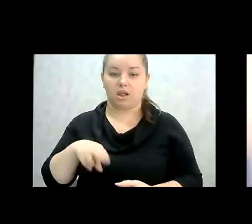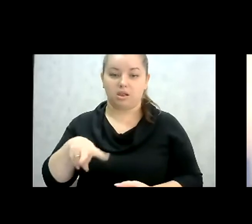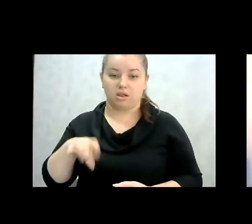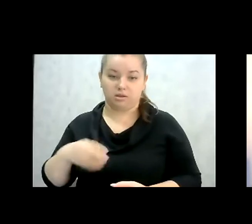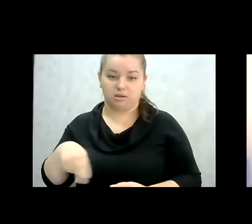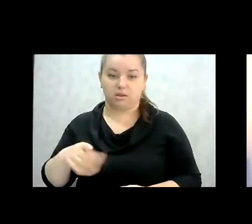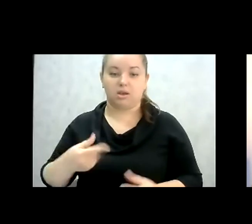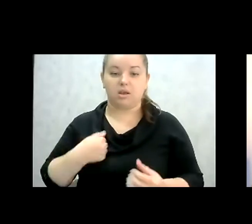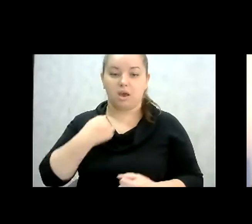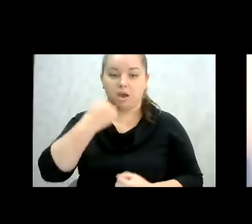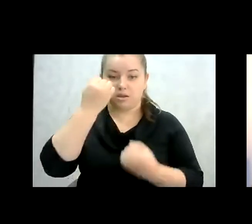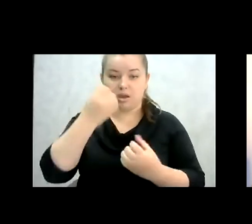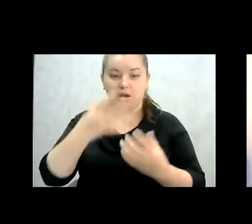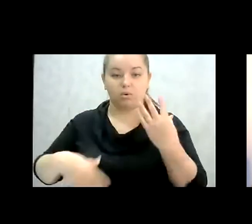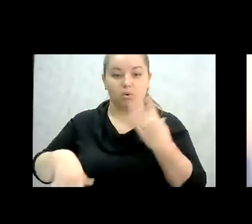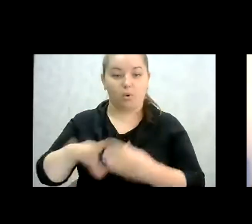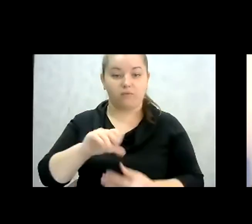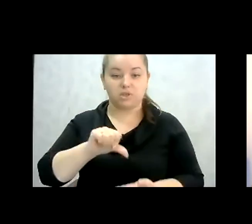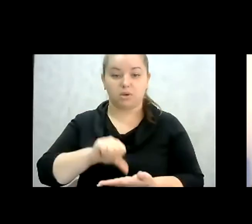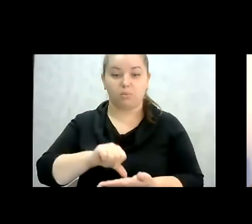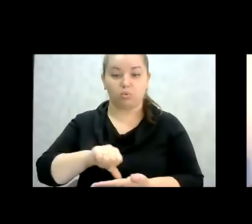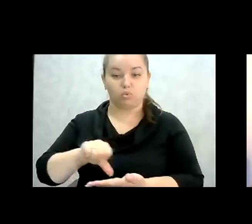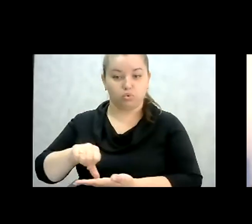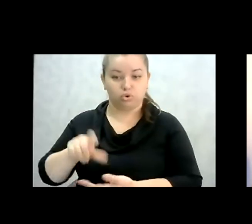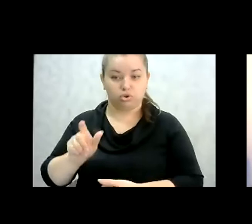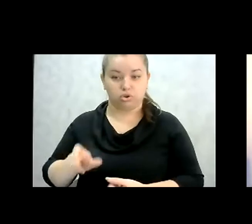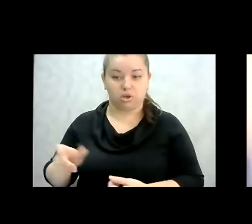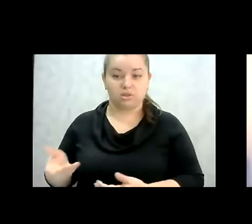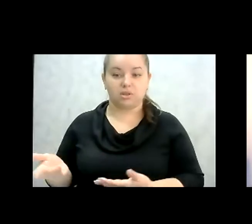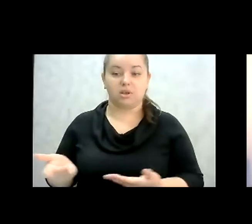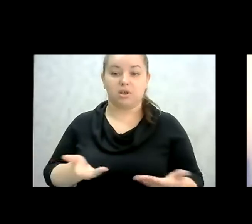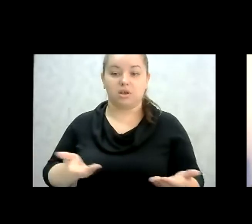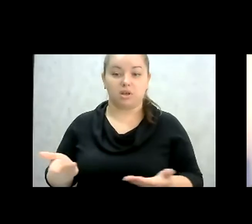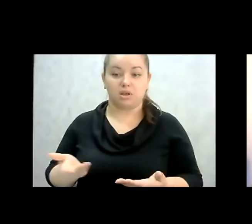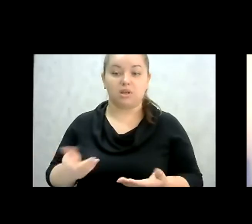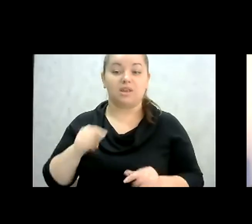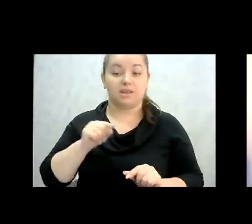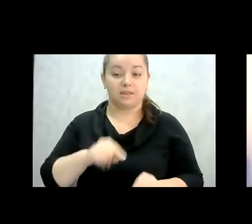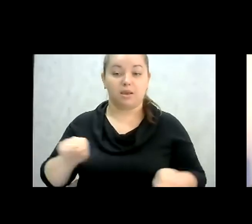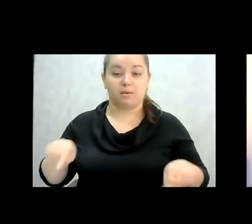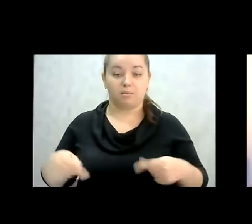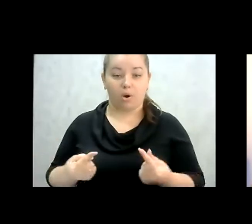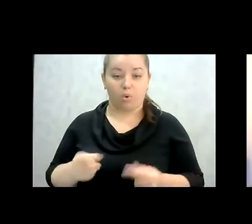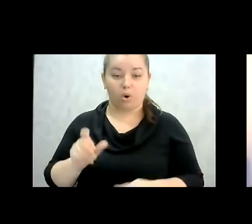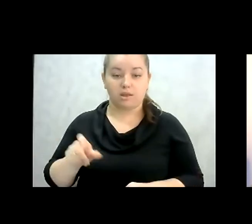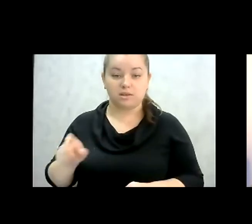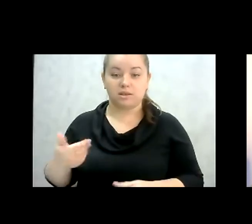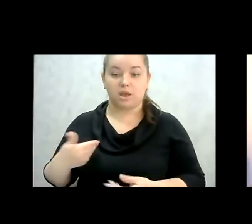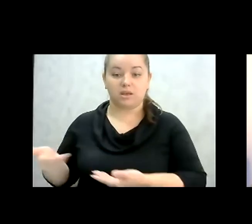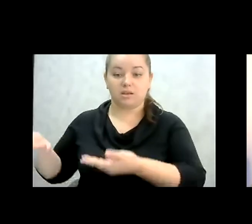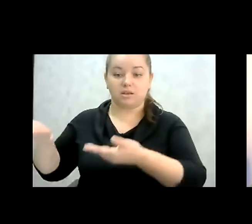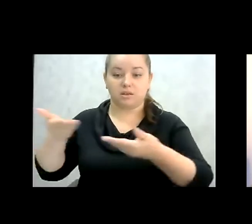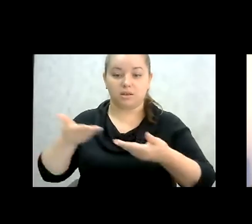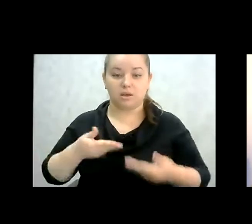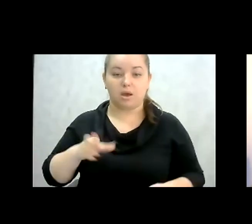for inviting us to participate today. These events and discussions are extremely informative and helpful, and I look